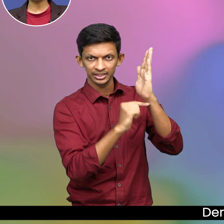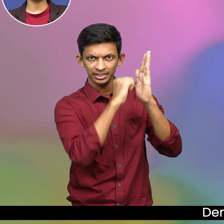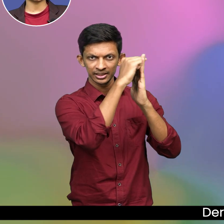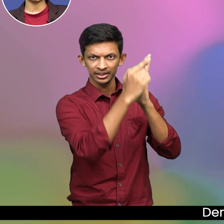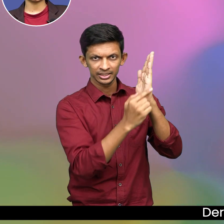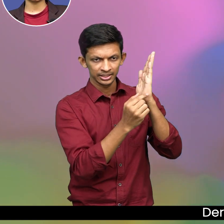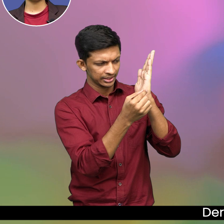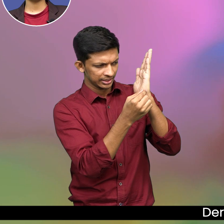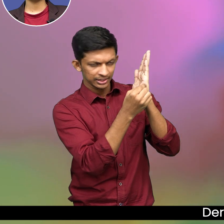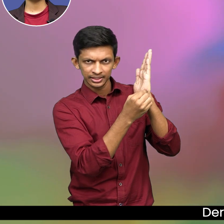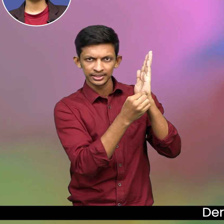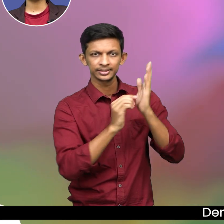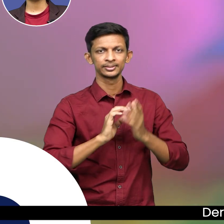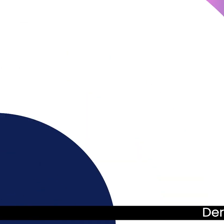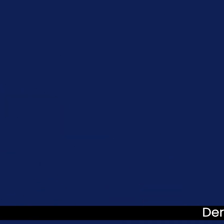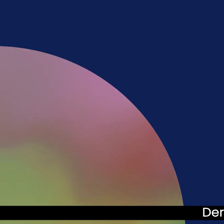Dermal tissues.